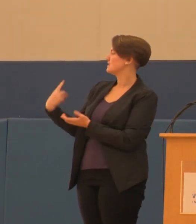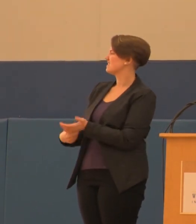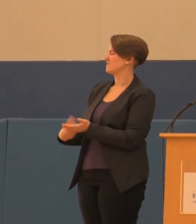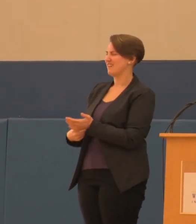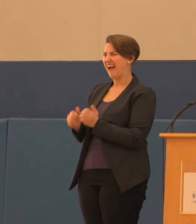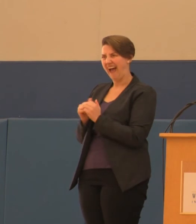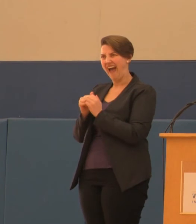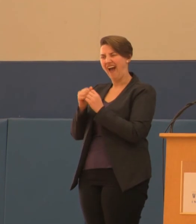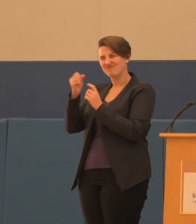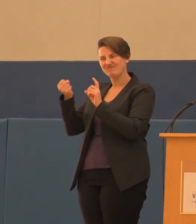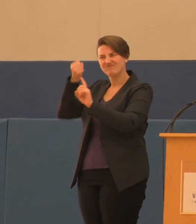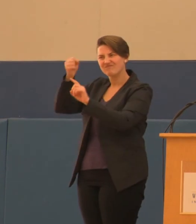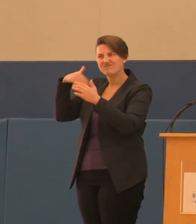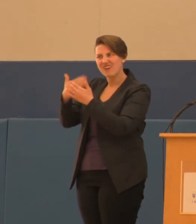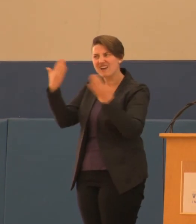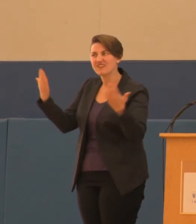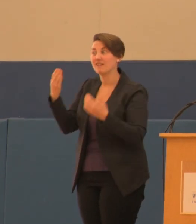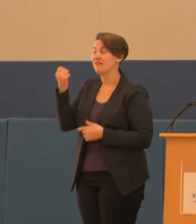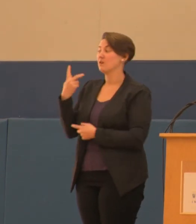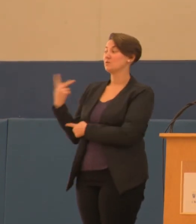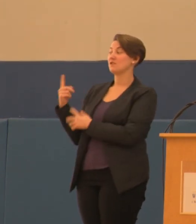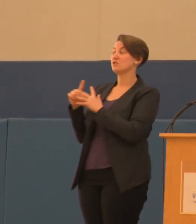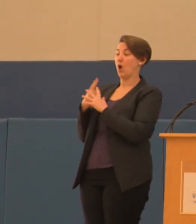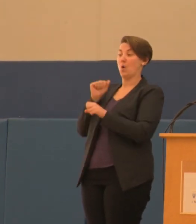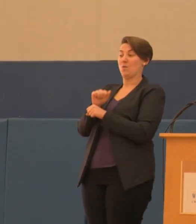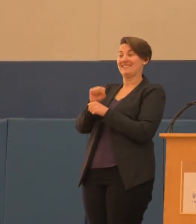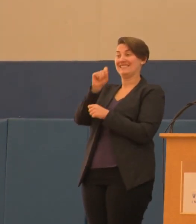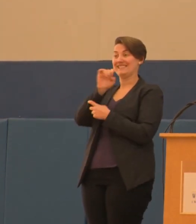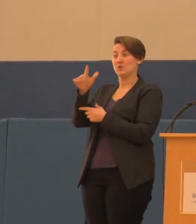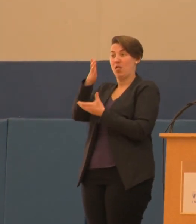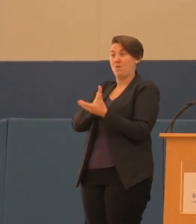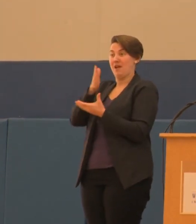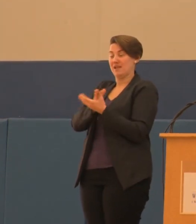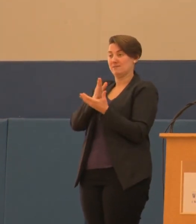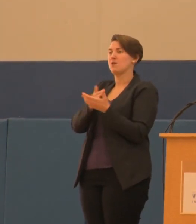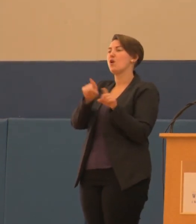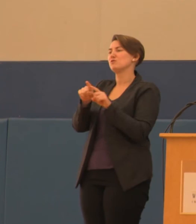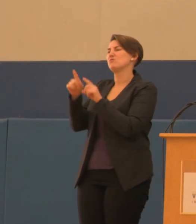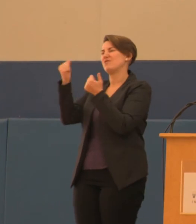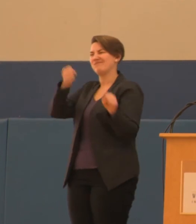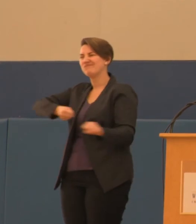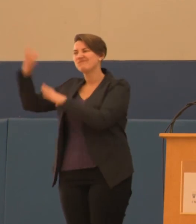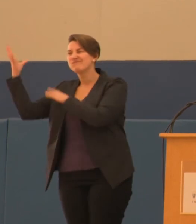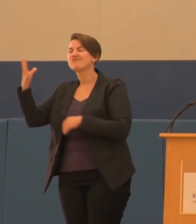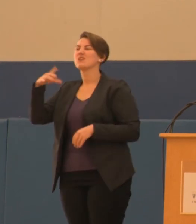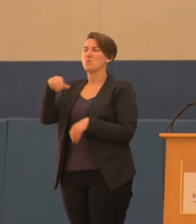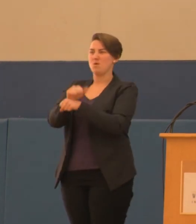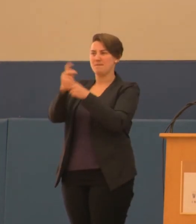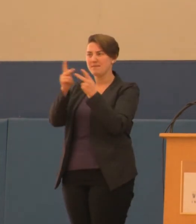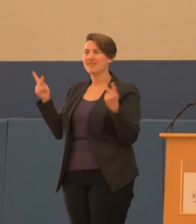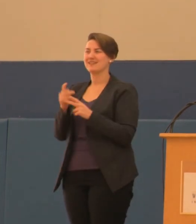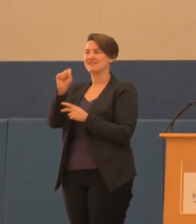here. When we started on this mission of sexual harassment and eradicating sexual harassment in the workplace and